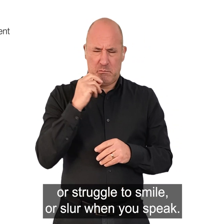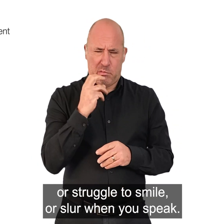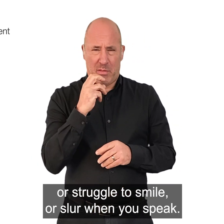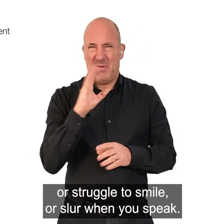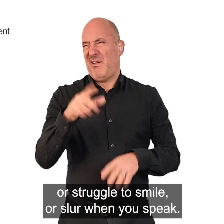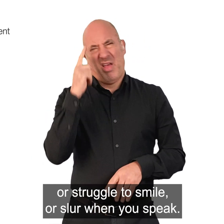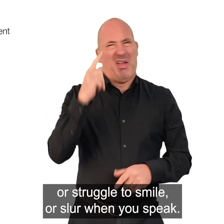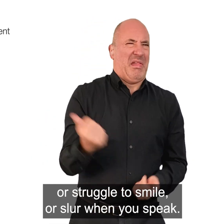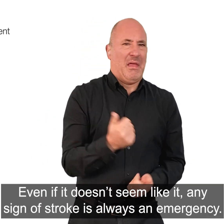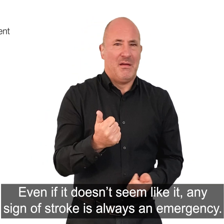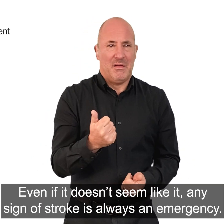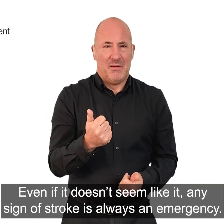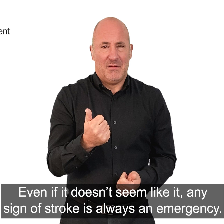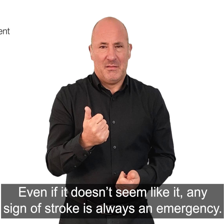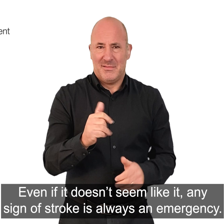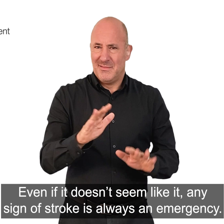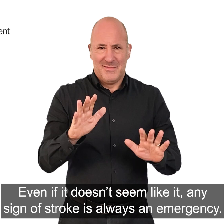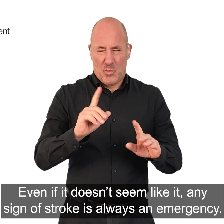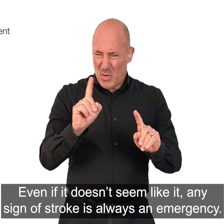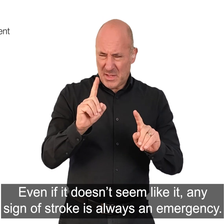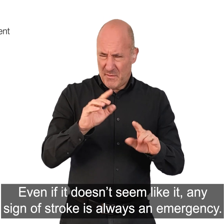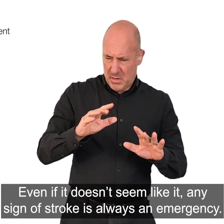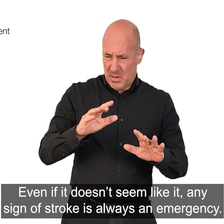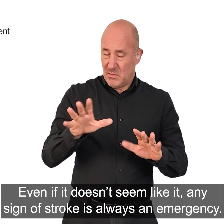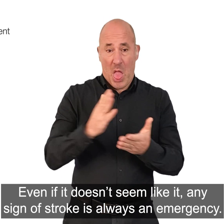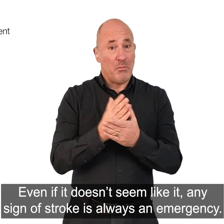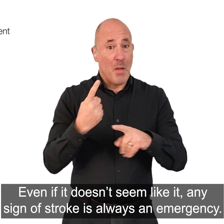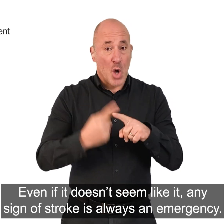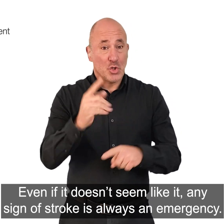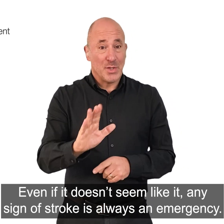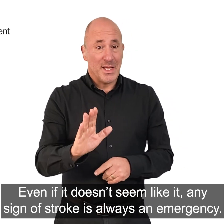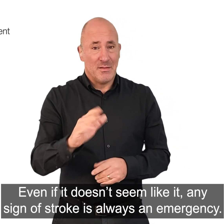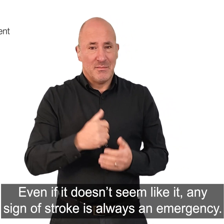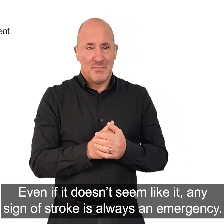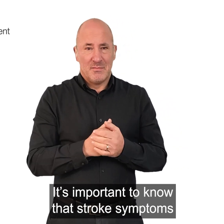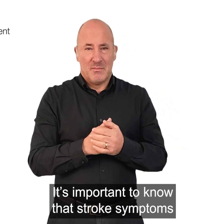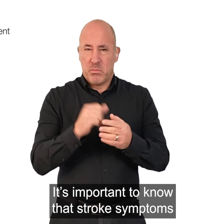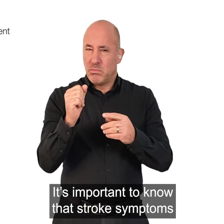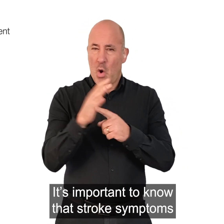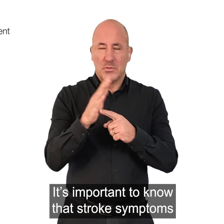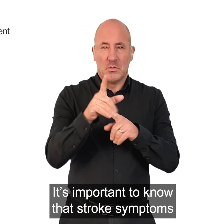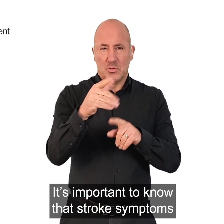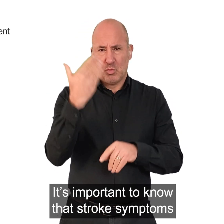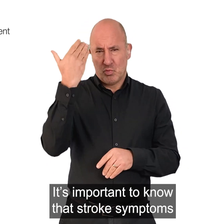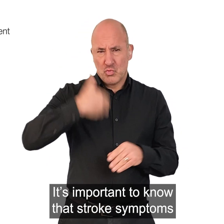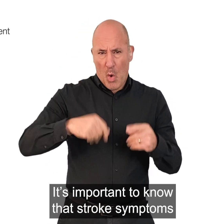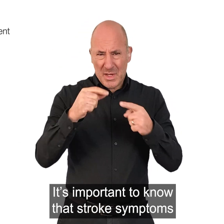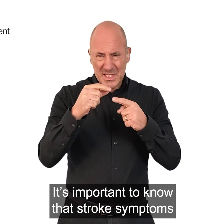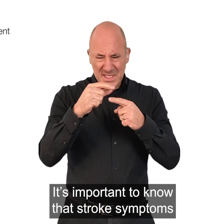speak. Even though it doesn't seem like it, any sign of a stroke is always an emergency. It's important to know